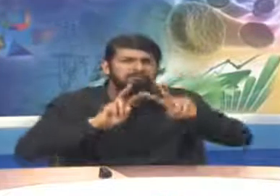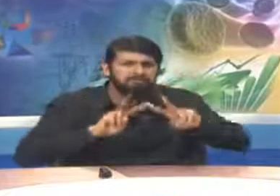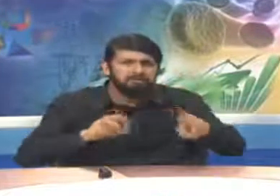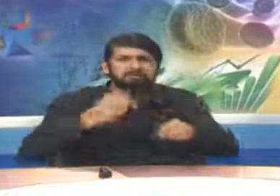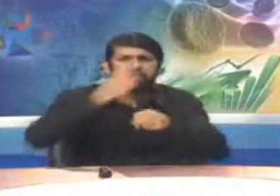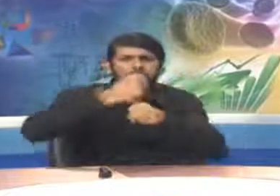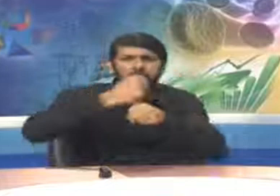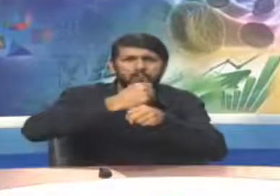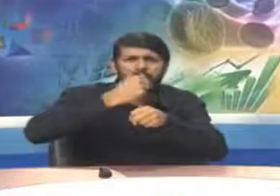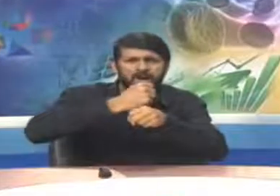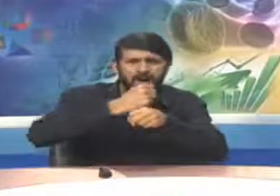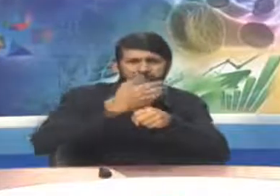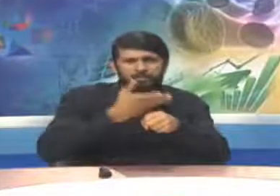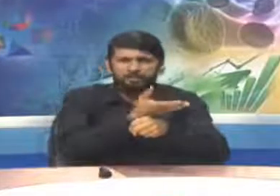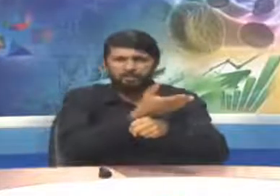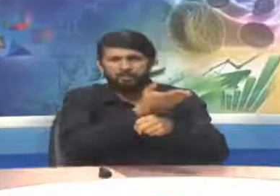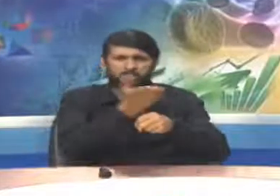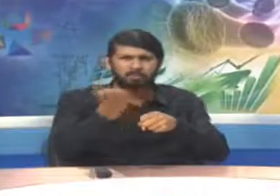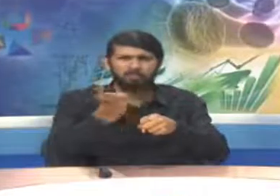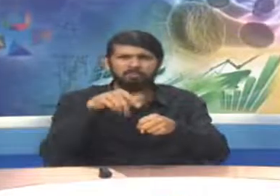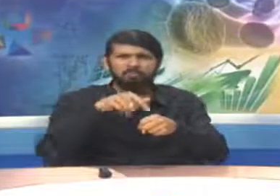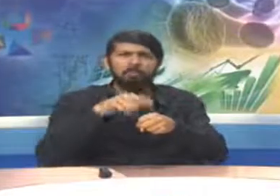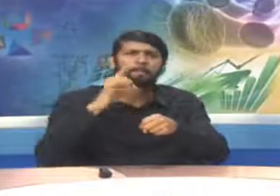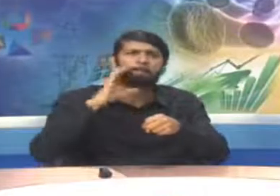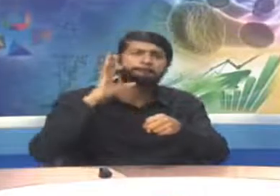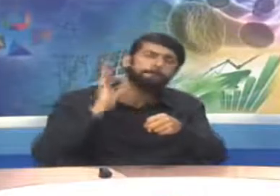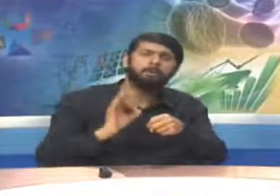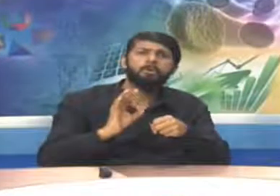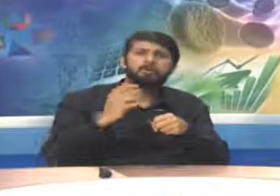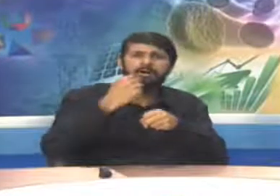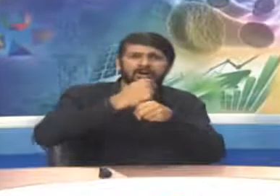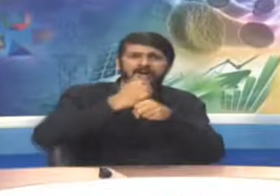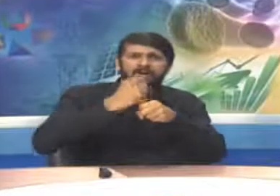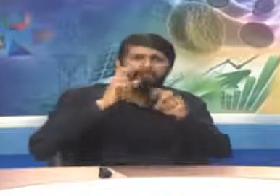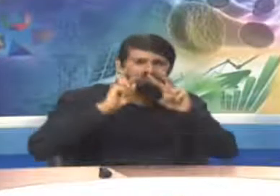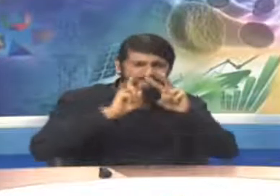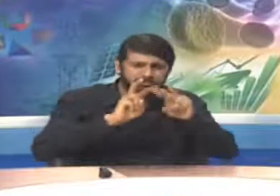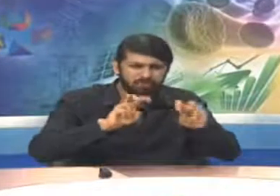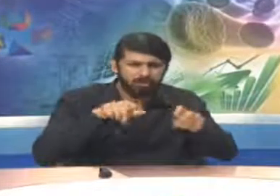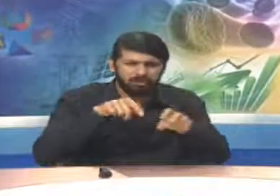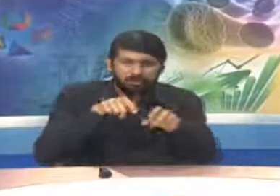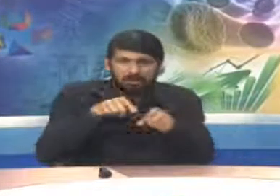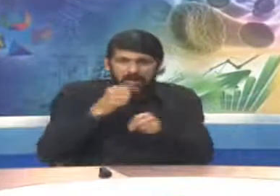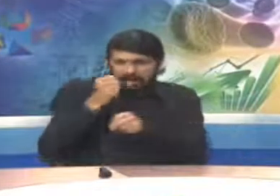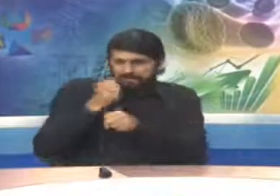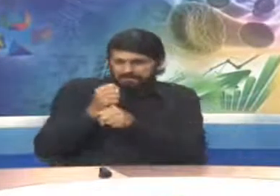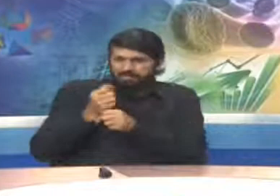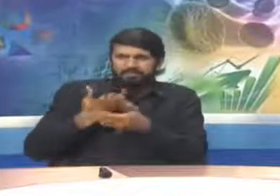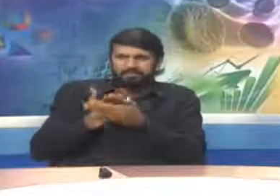It means established government of the people,